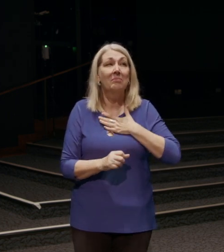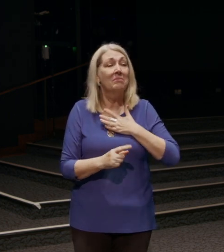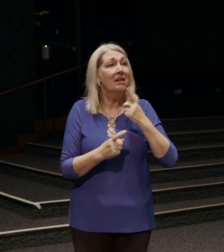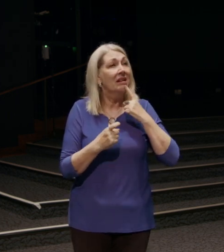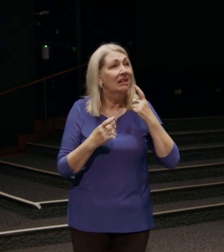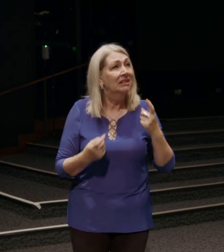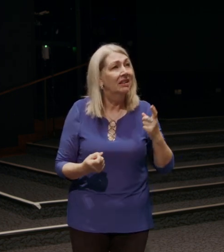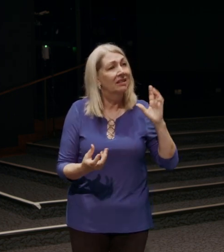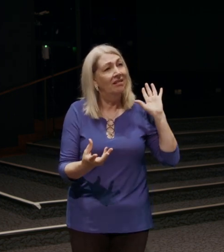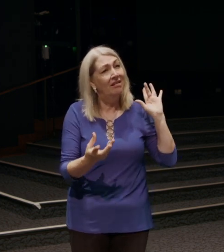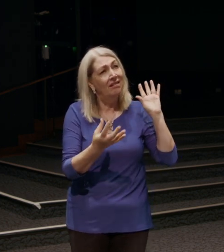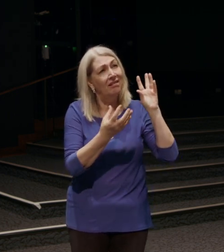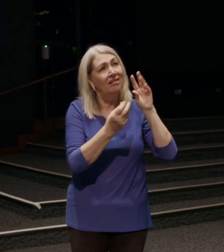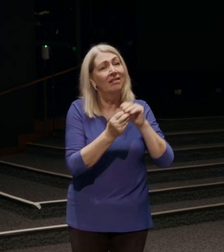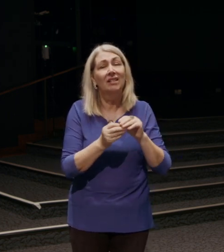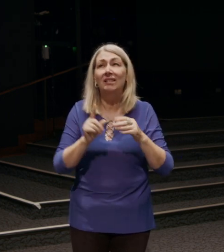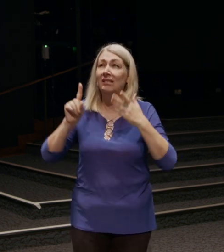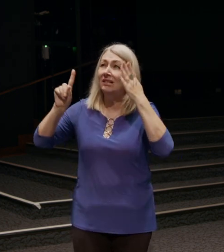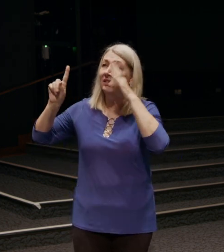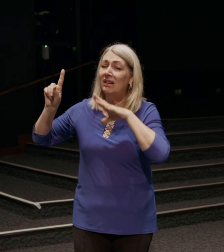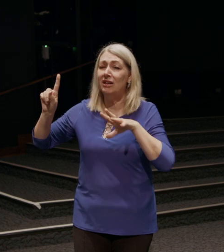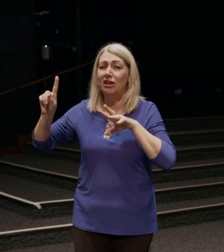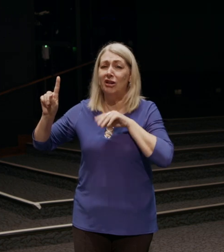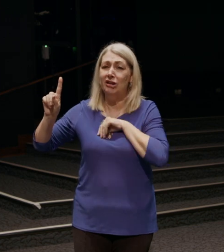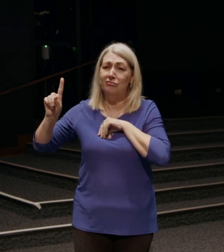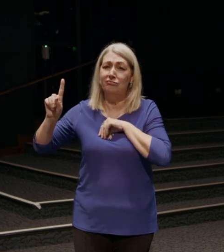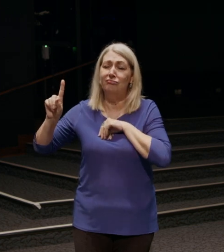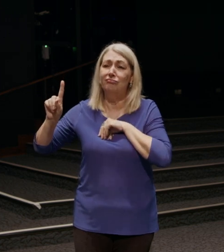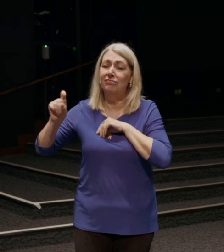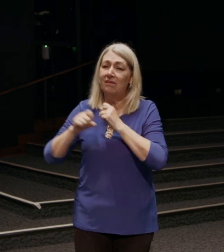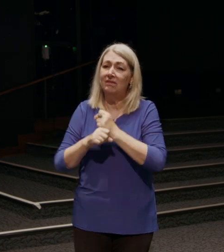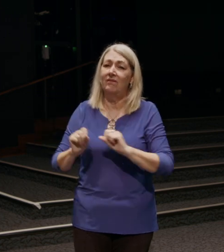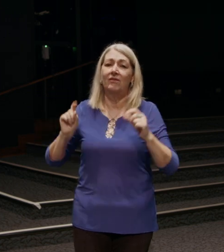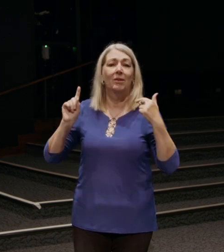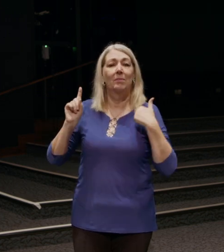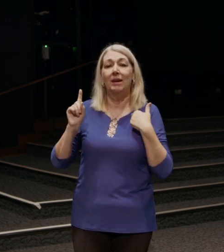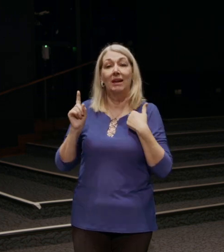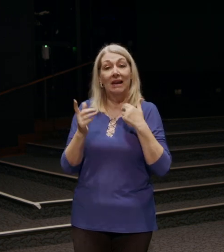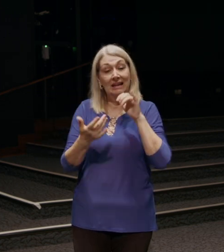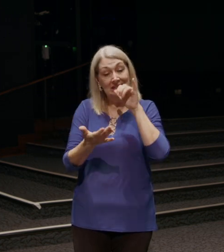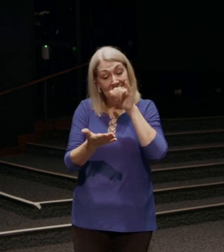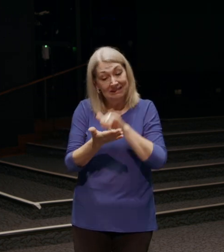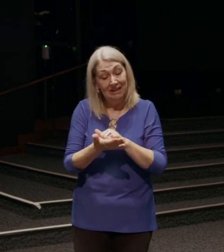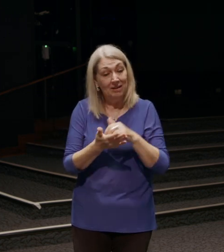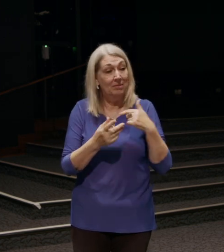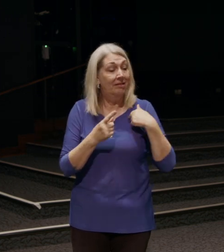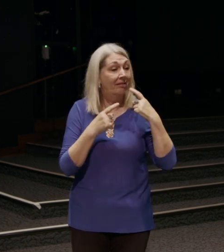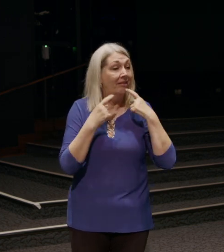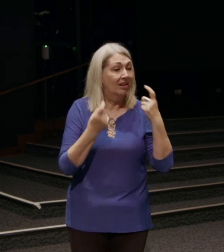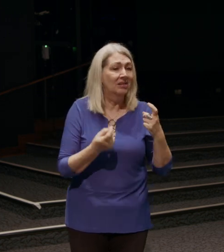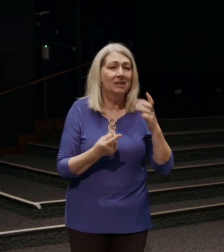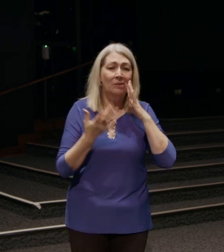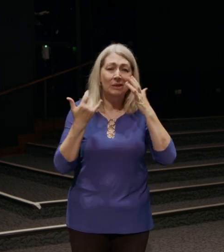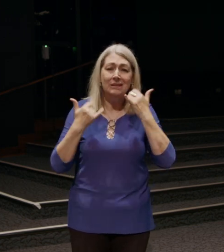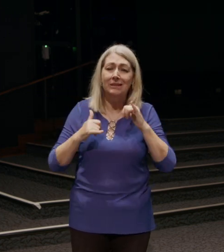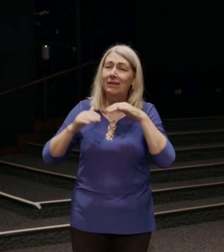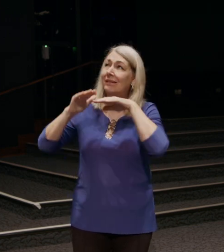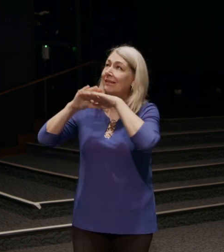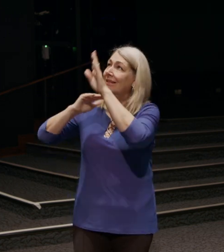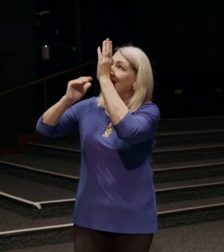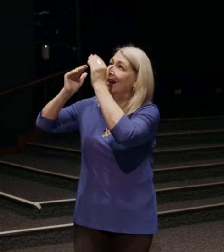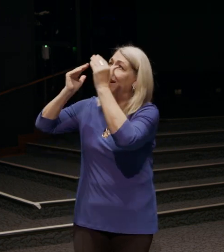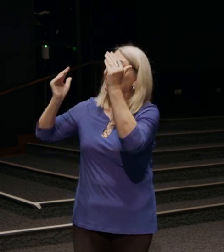has been accounted for, and that it hasn't changed my destination. And what we're going to do